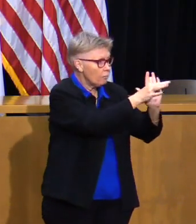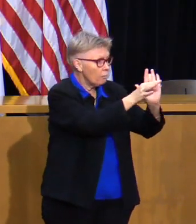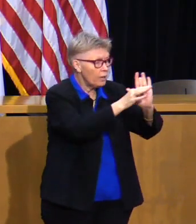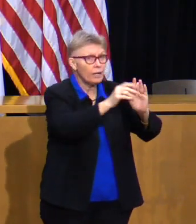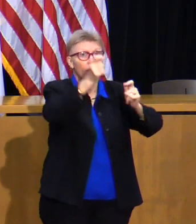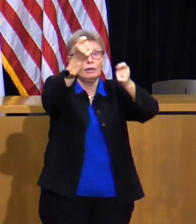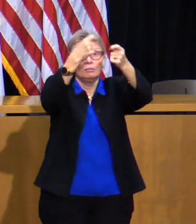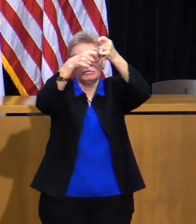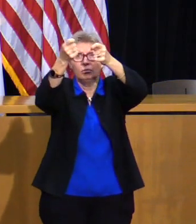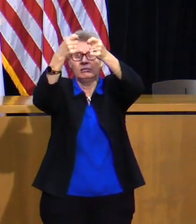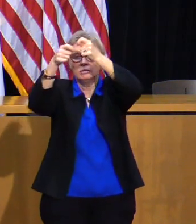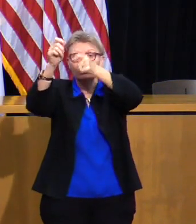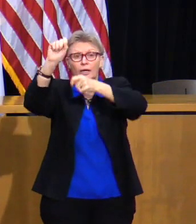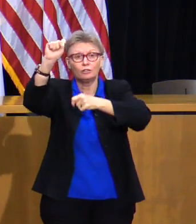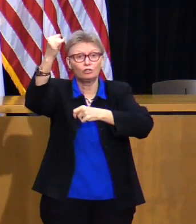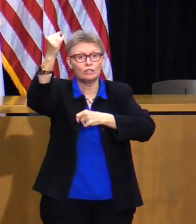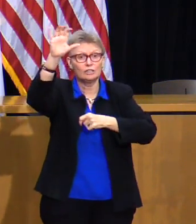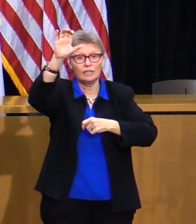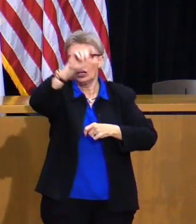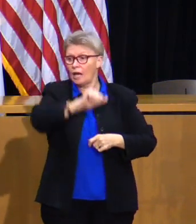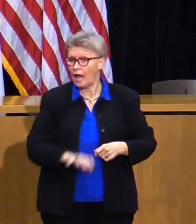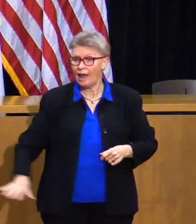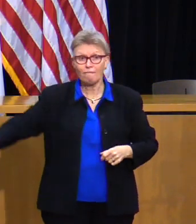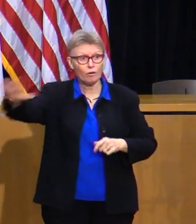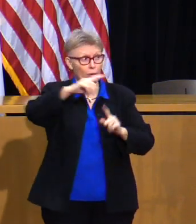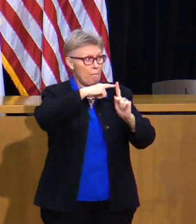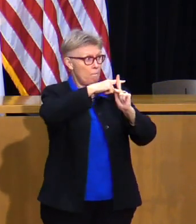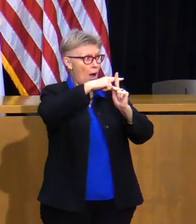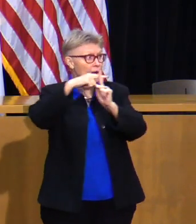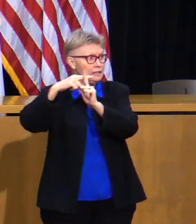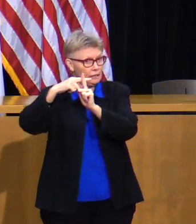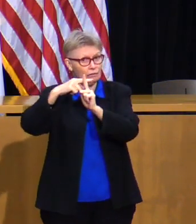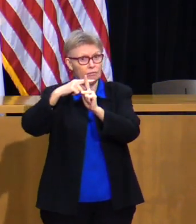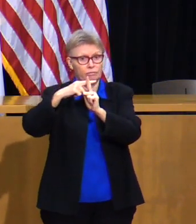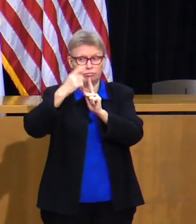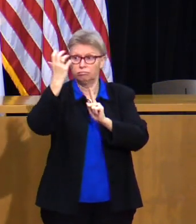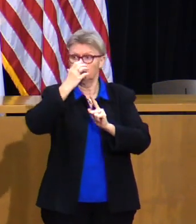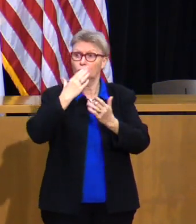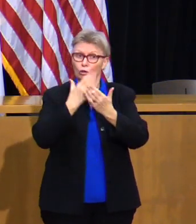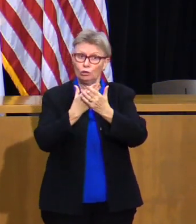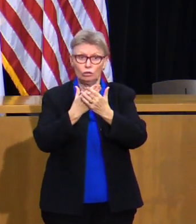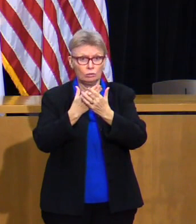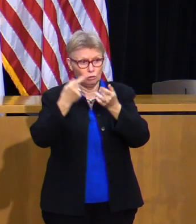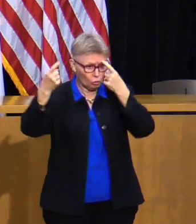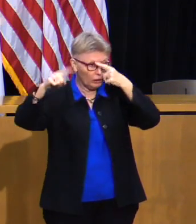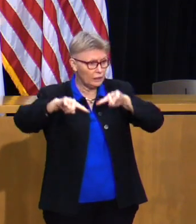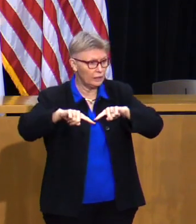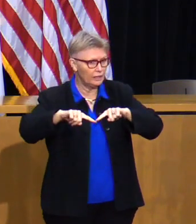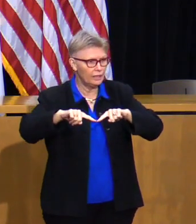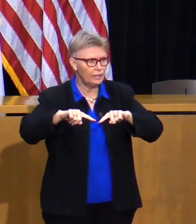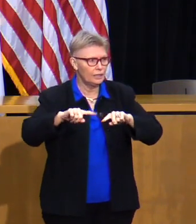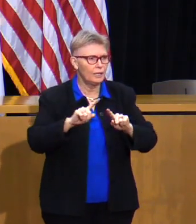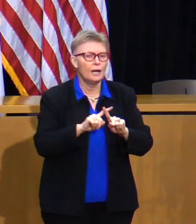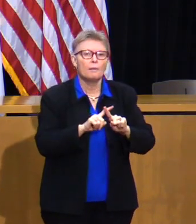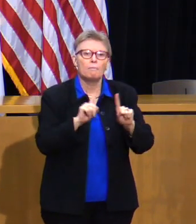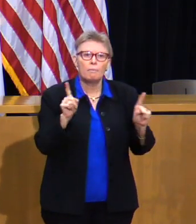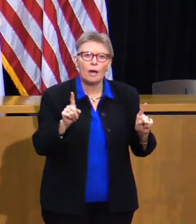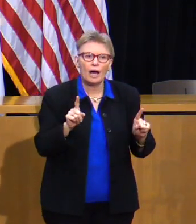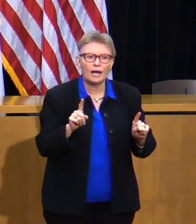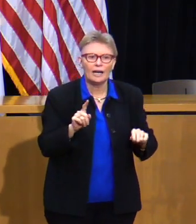been almost universally positive. But I take all of